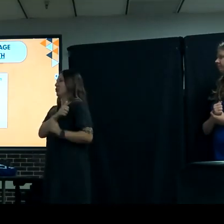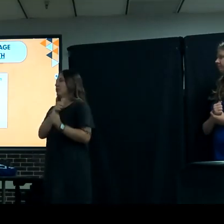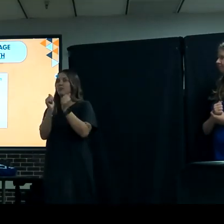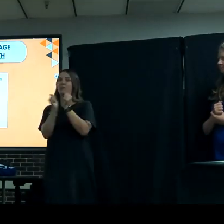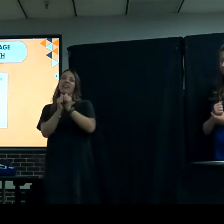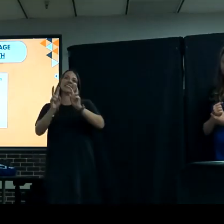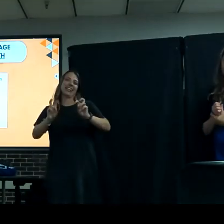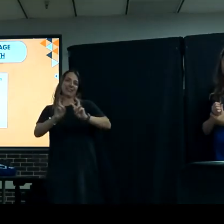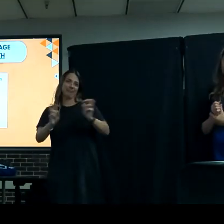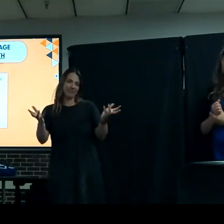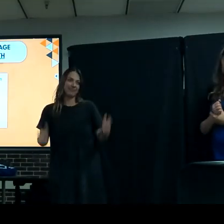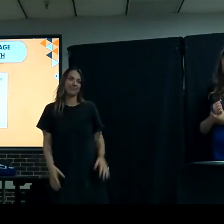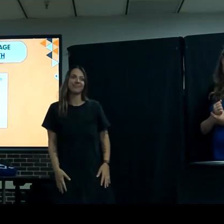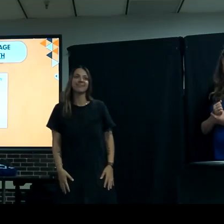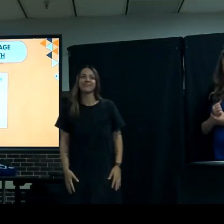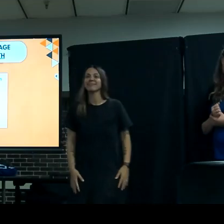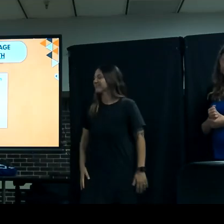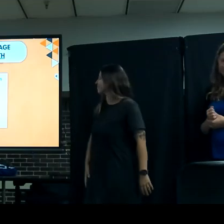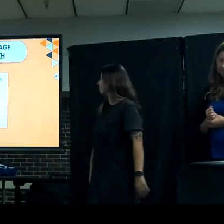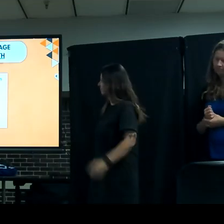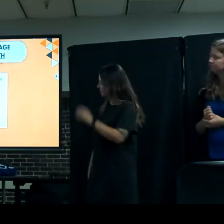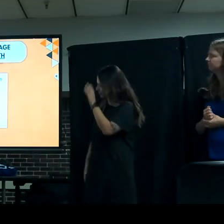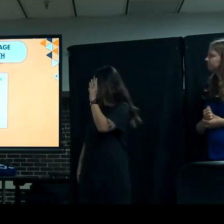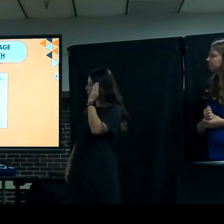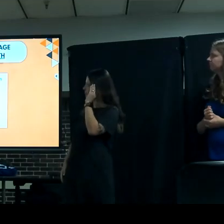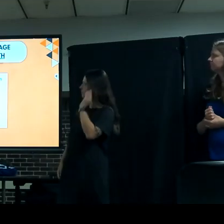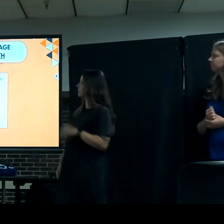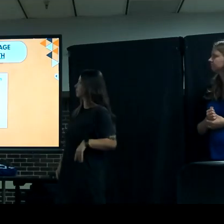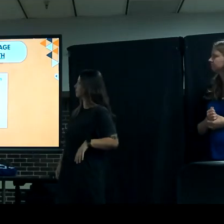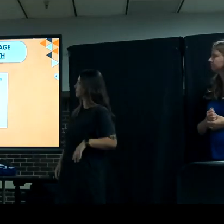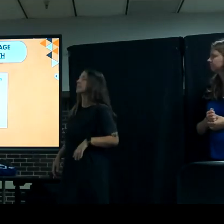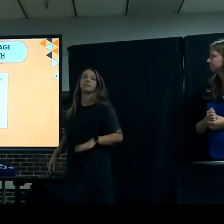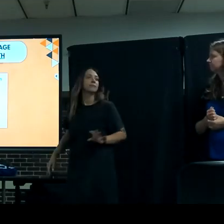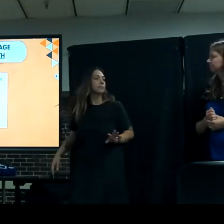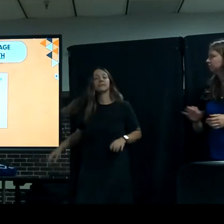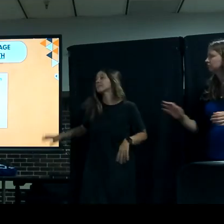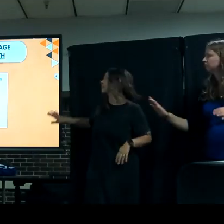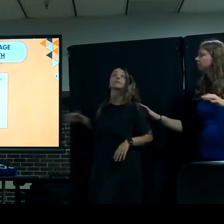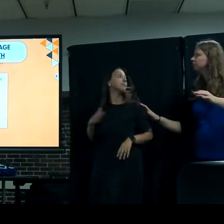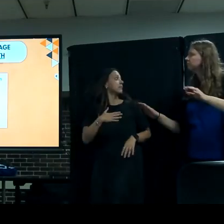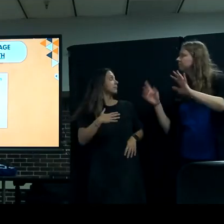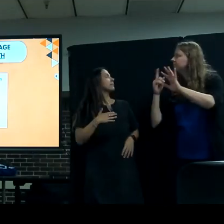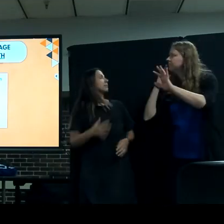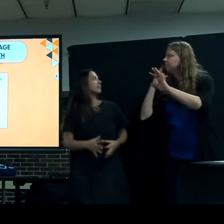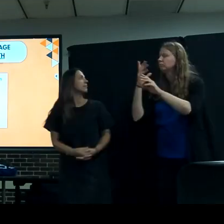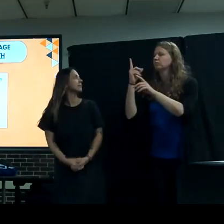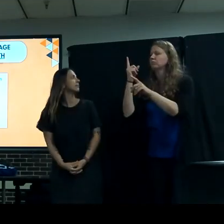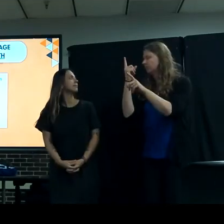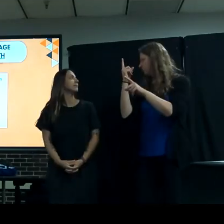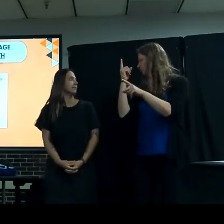and they show your progress. And so we're working on attitudes with assessments right now with those students.